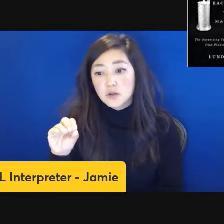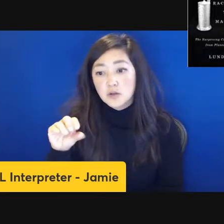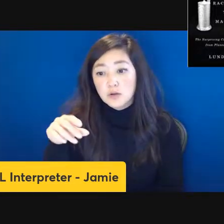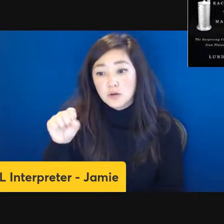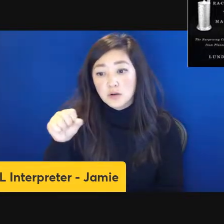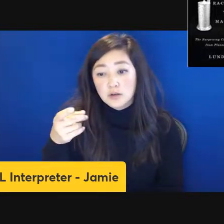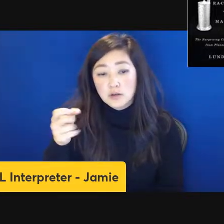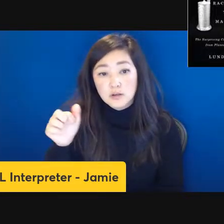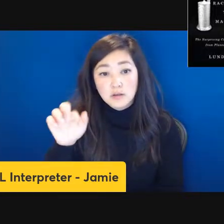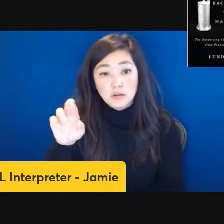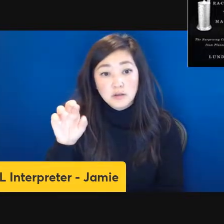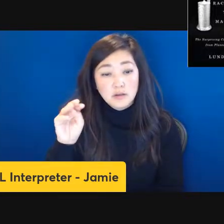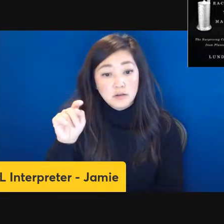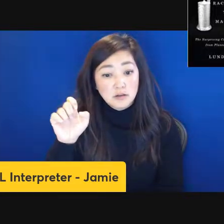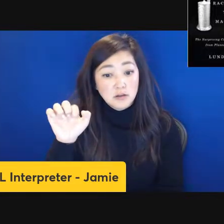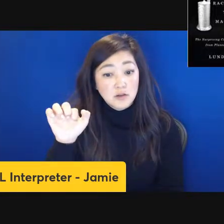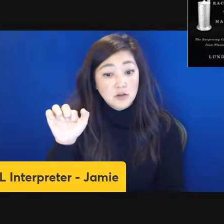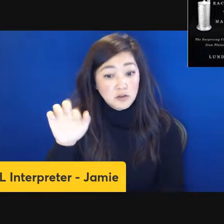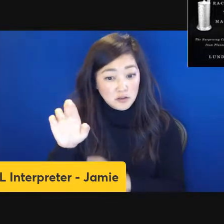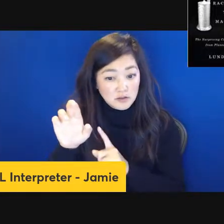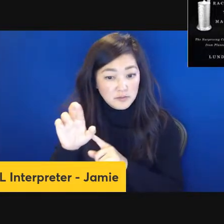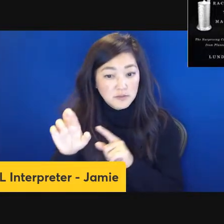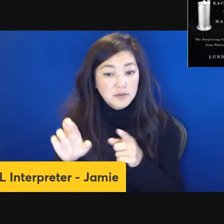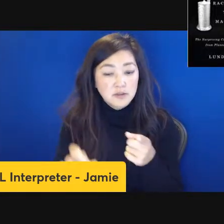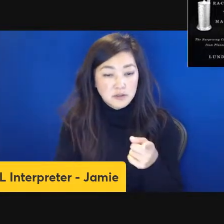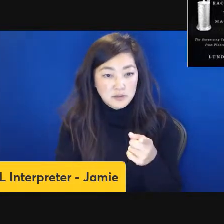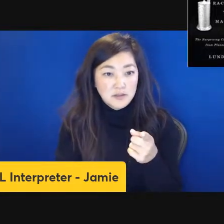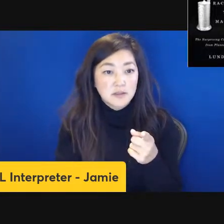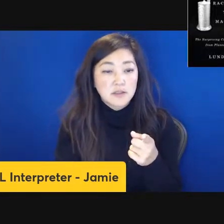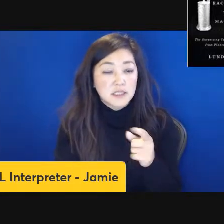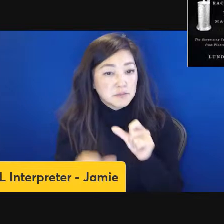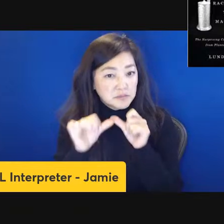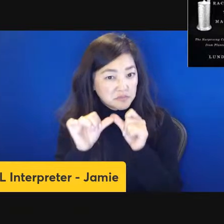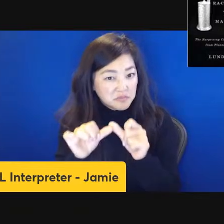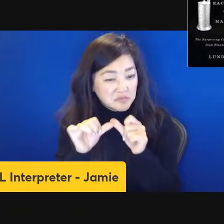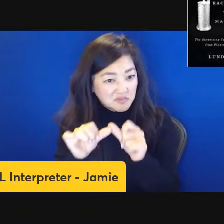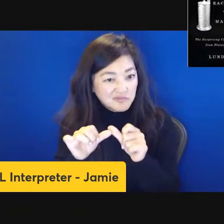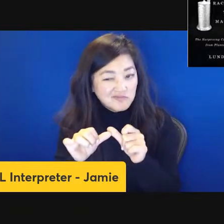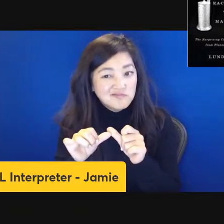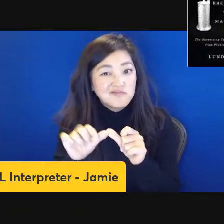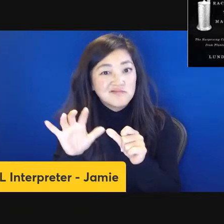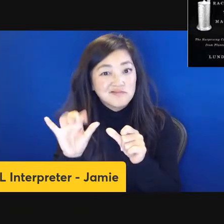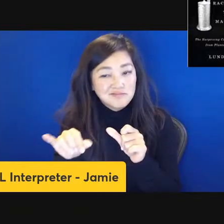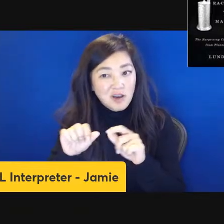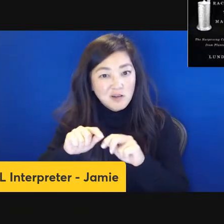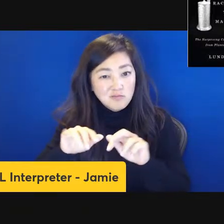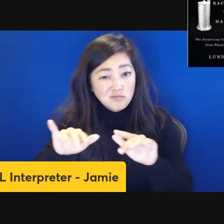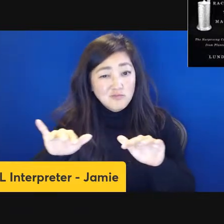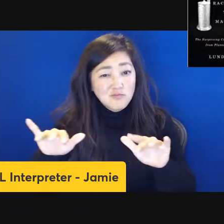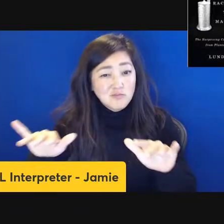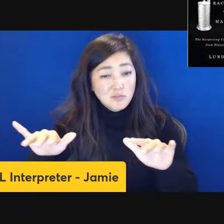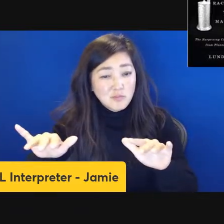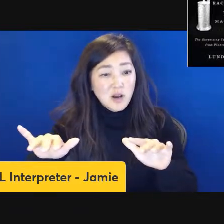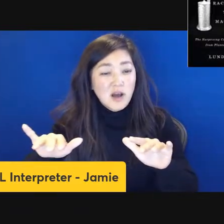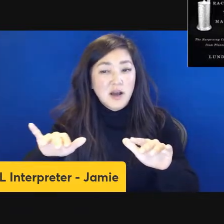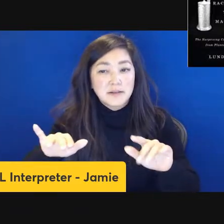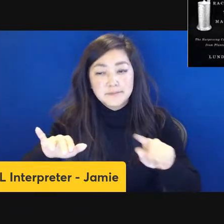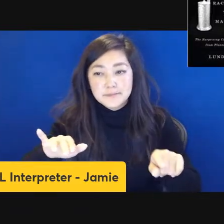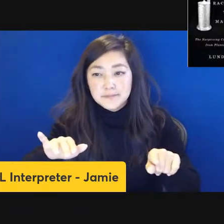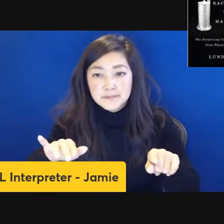in the 1960s and continued its global track. Explanations for difference